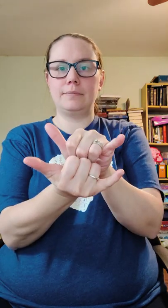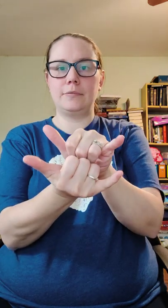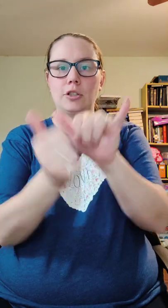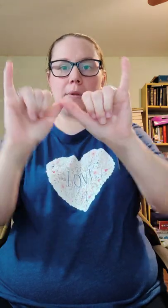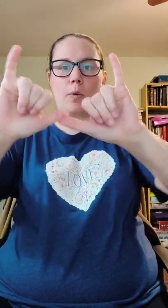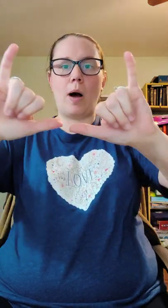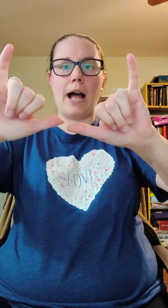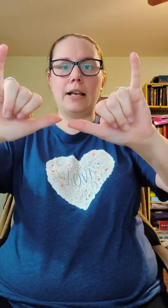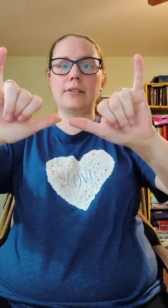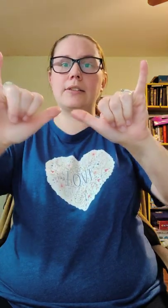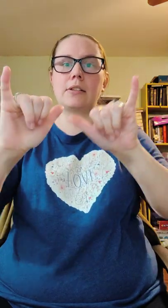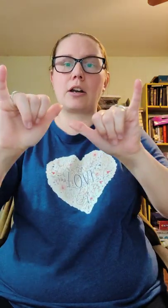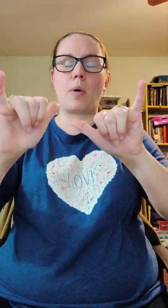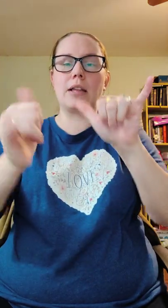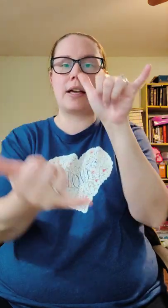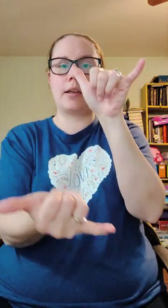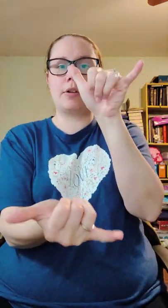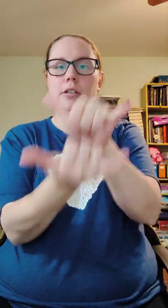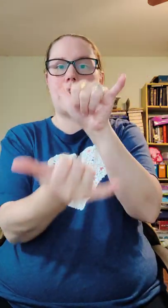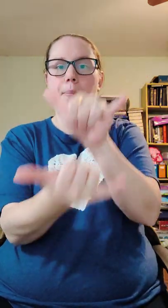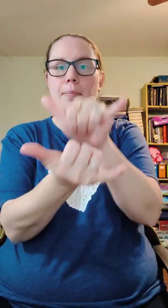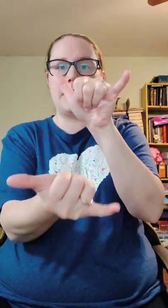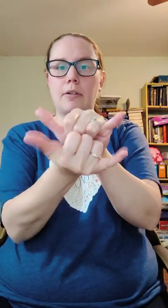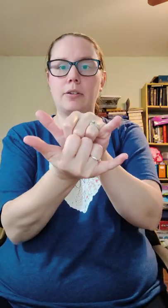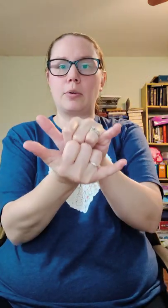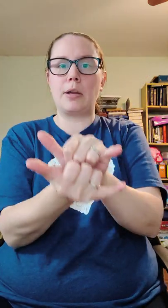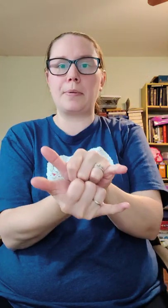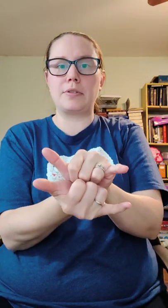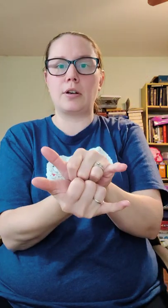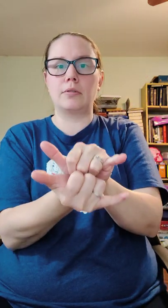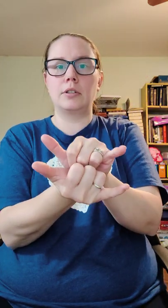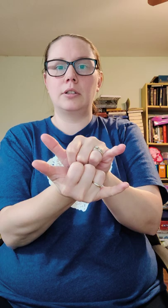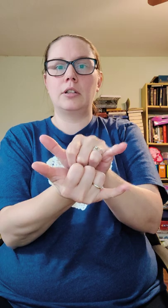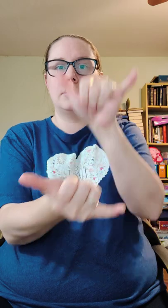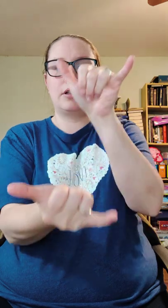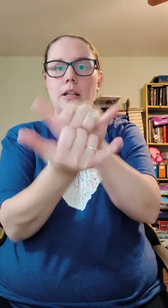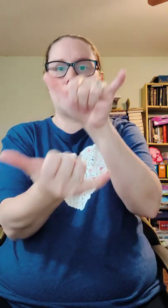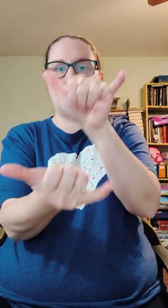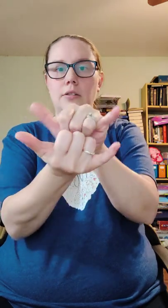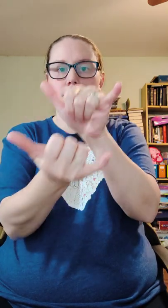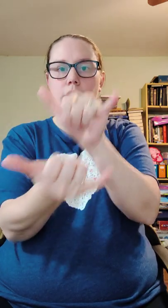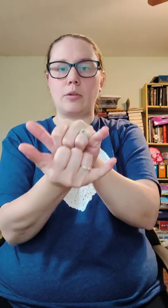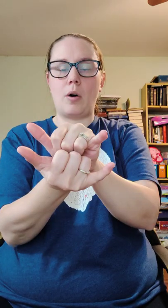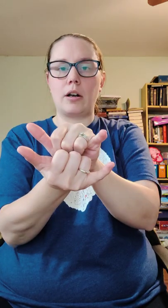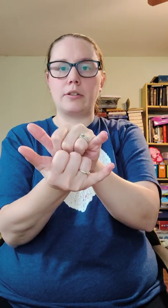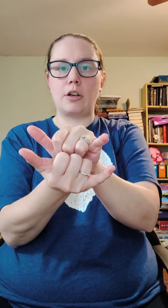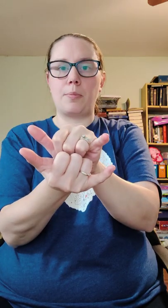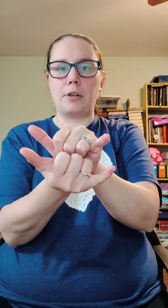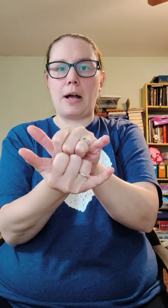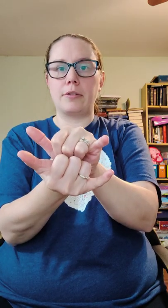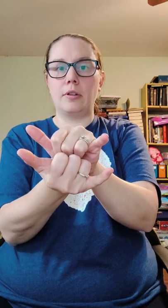So, you're make Ys. It's the letter Y in sign language and tap up and down because what do hippos do? So, they like to drink the water as they open their mouths.